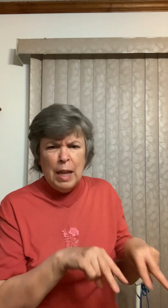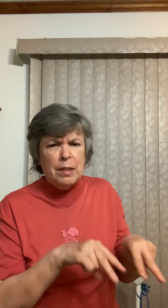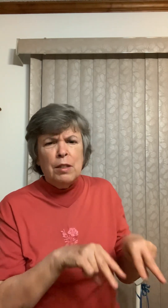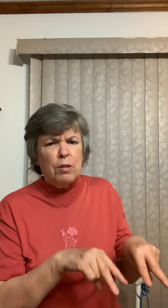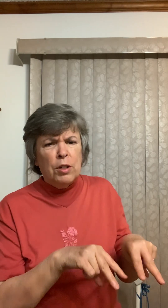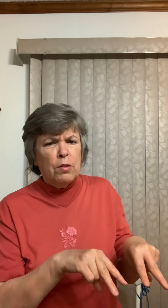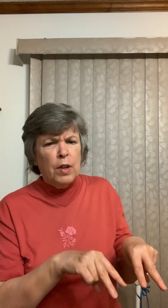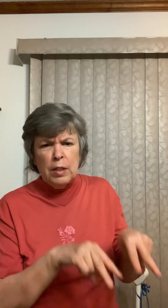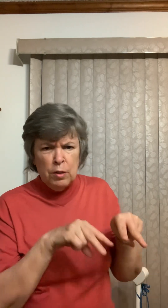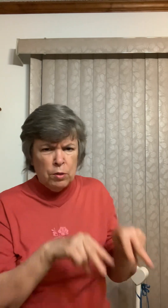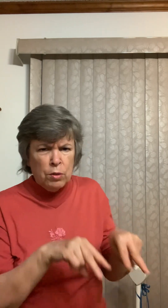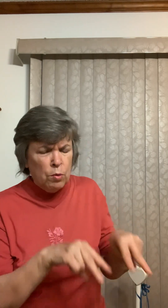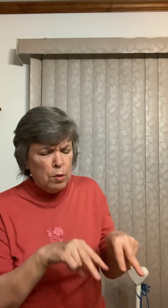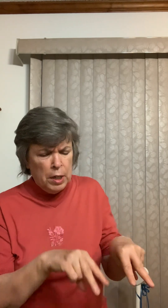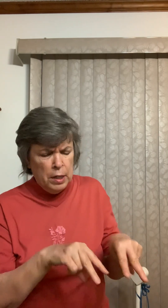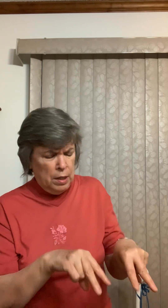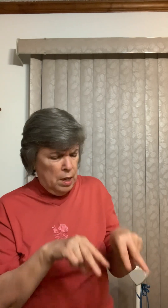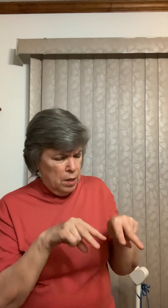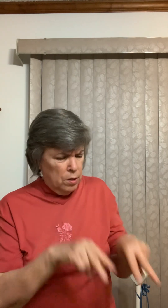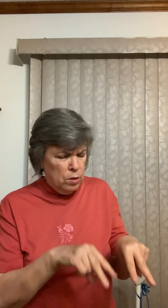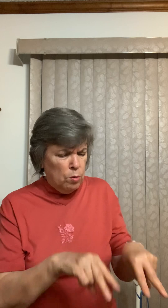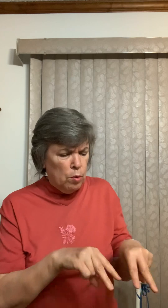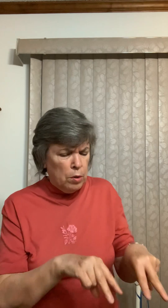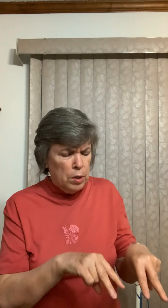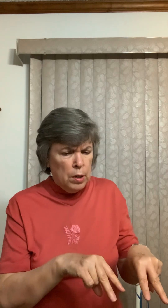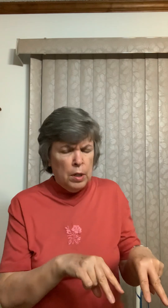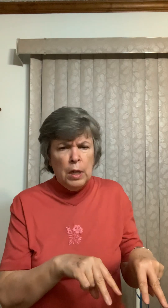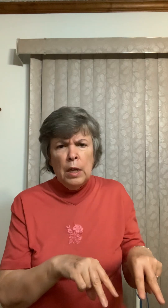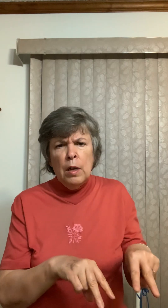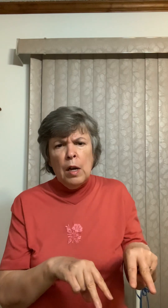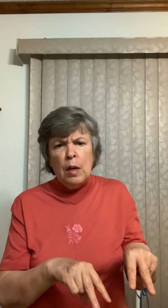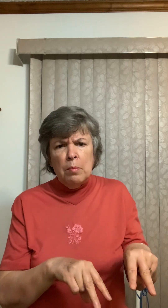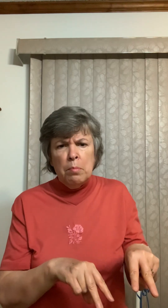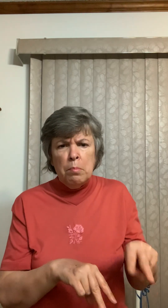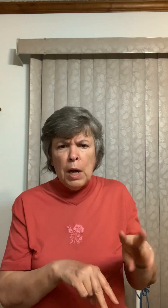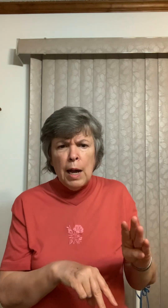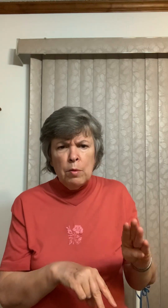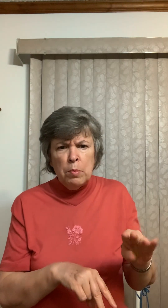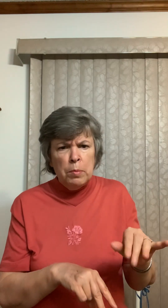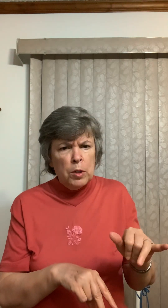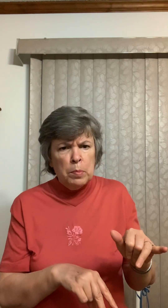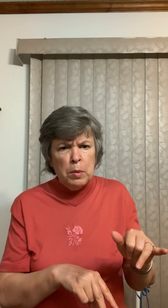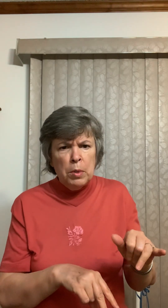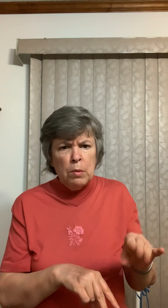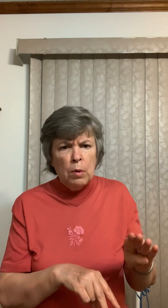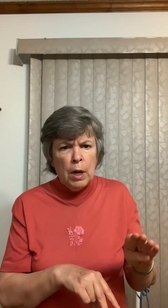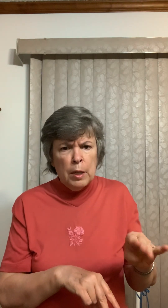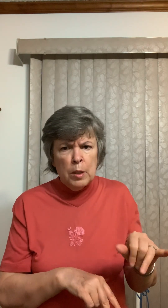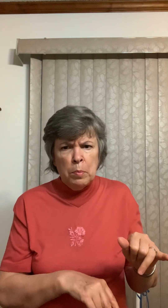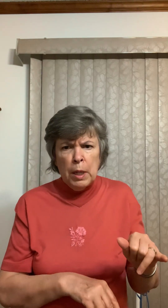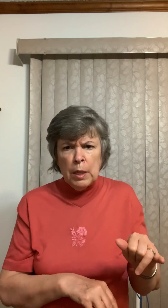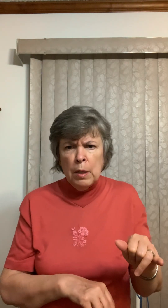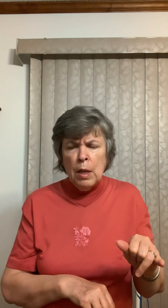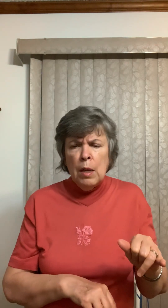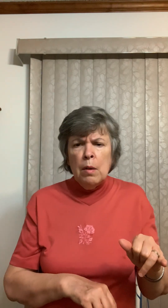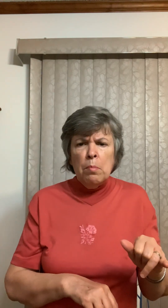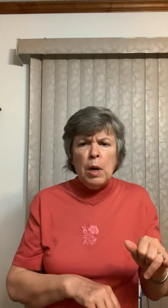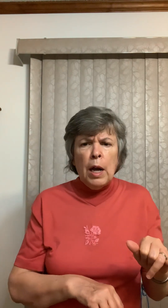nasty look on your face. So you're scorning, scorned. By would just be B-Y, spelling by